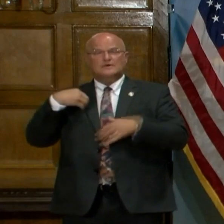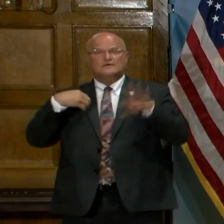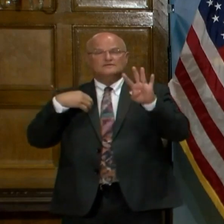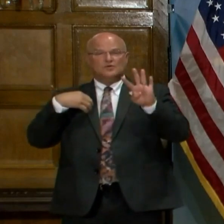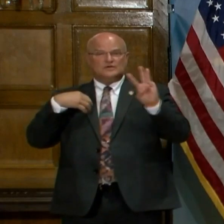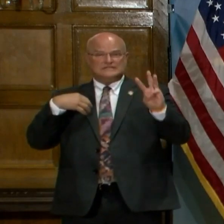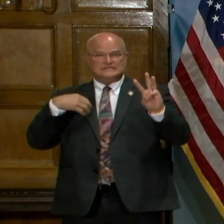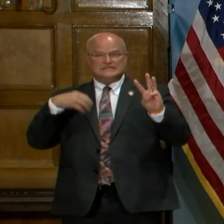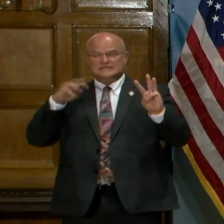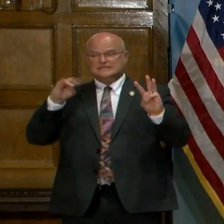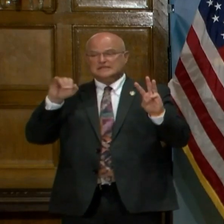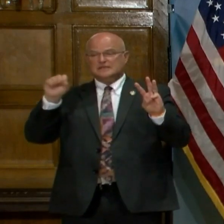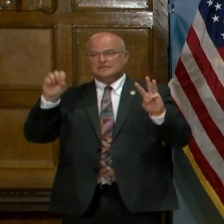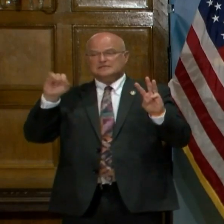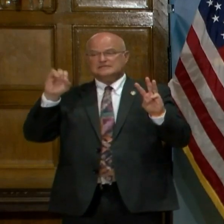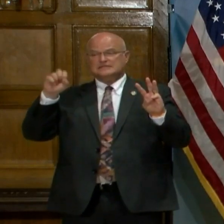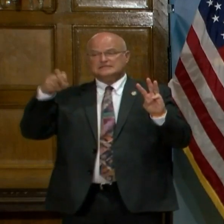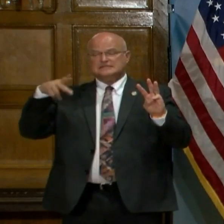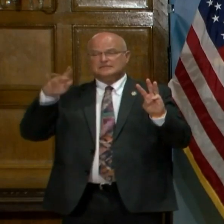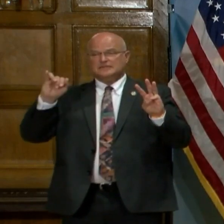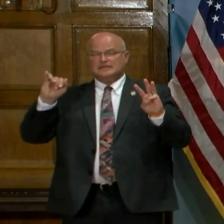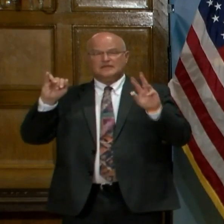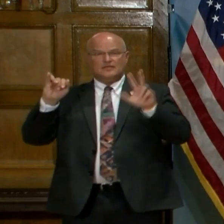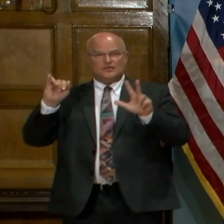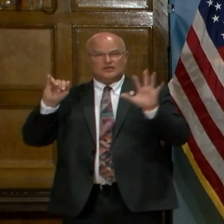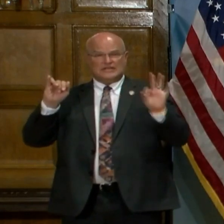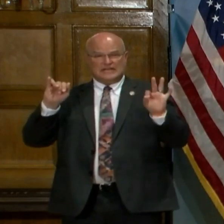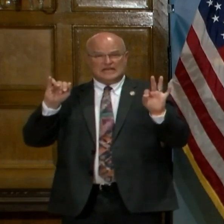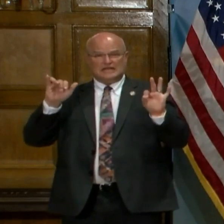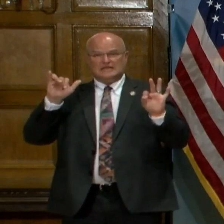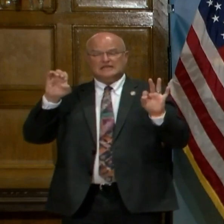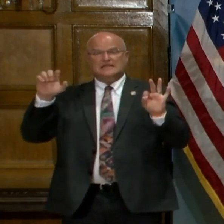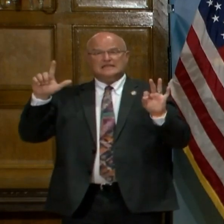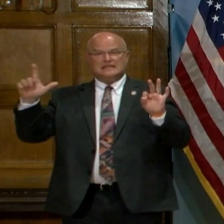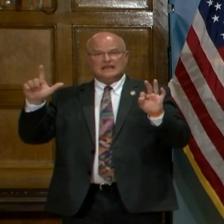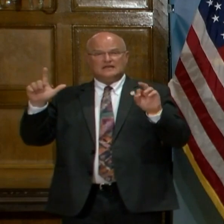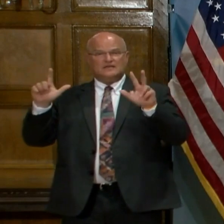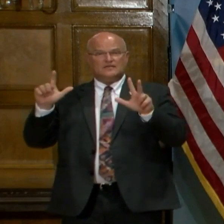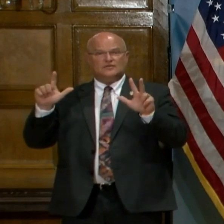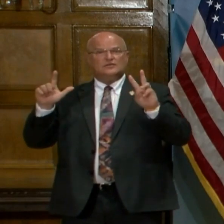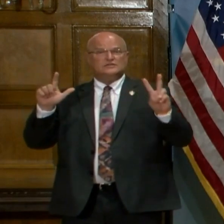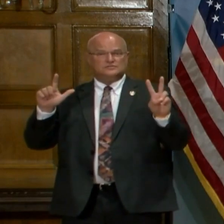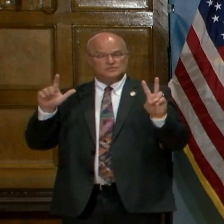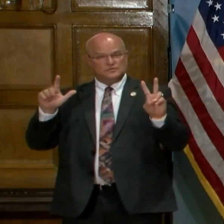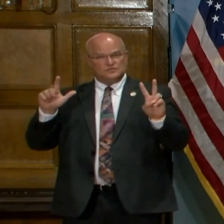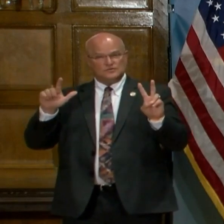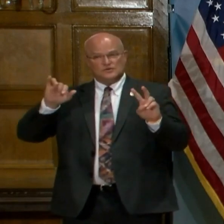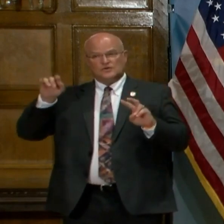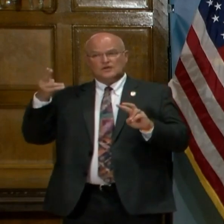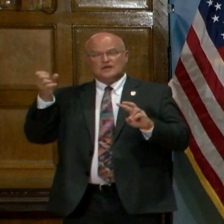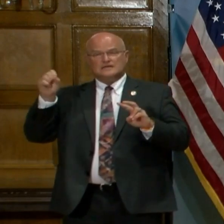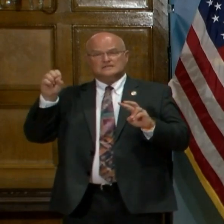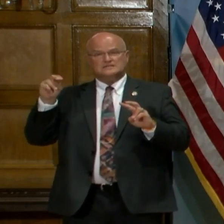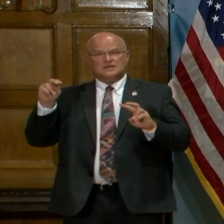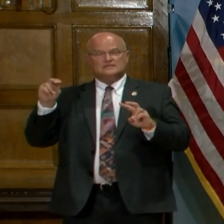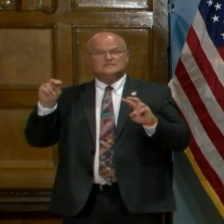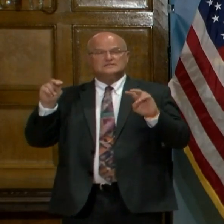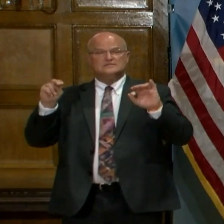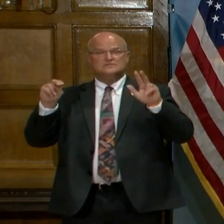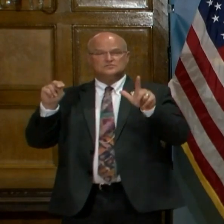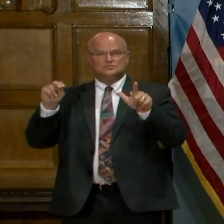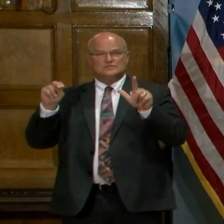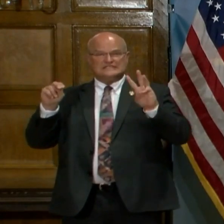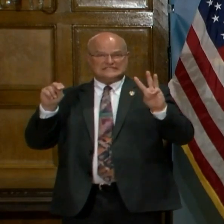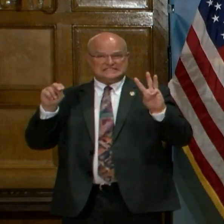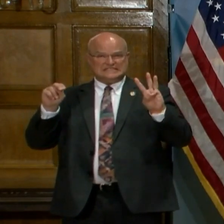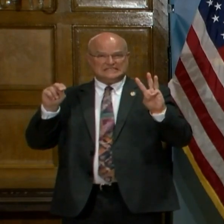46, Mississippi County 39, Yale County 32, Johnson County